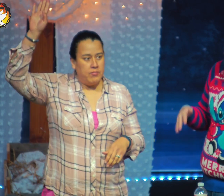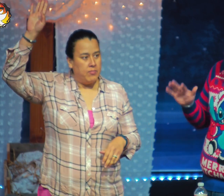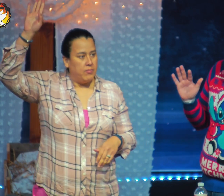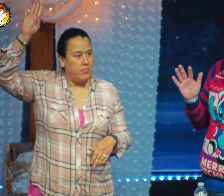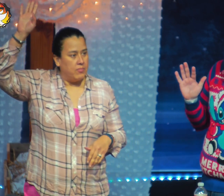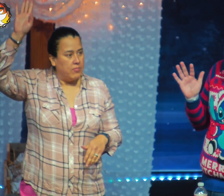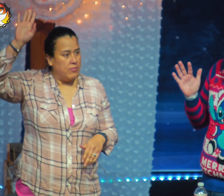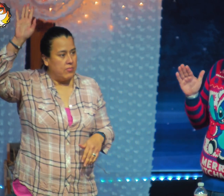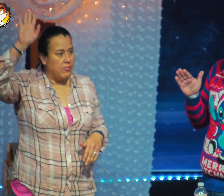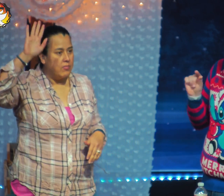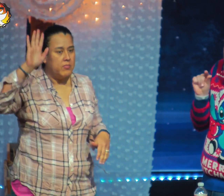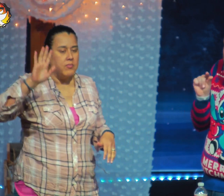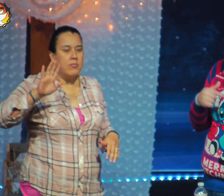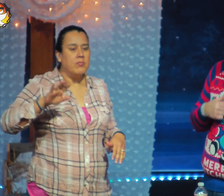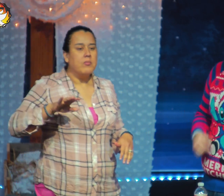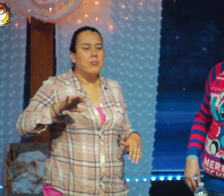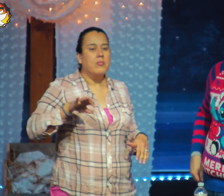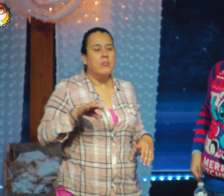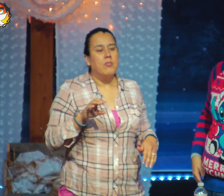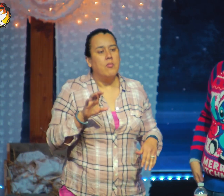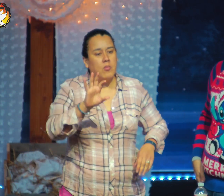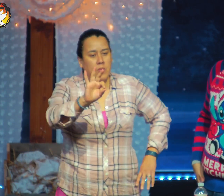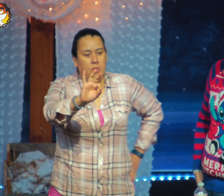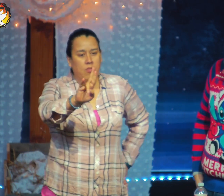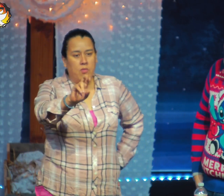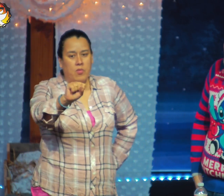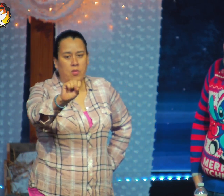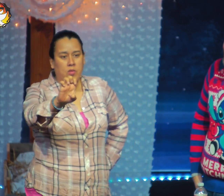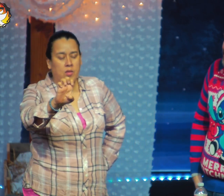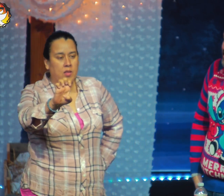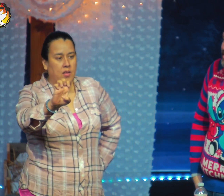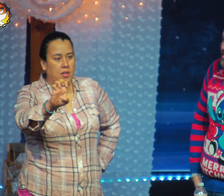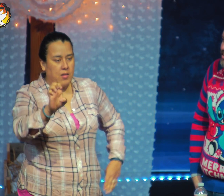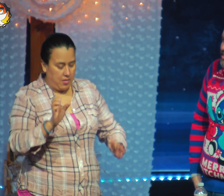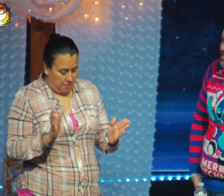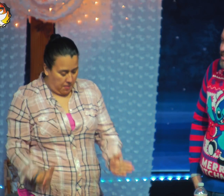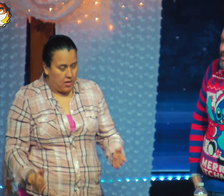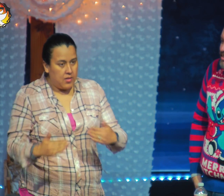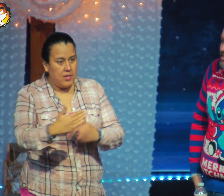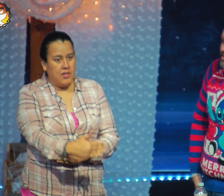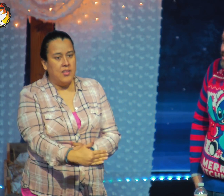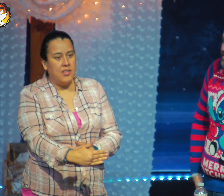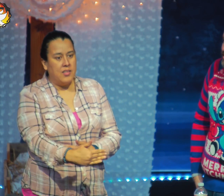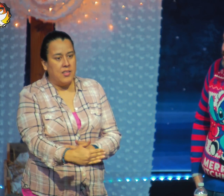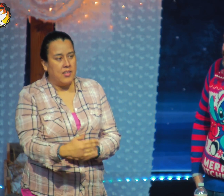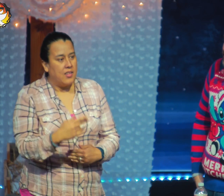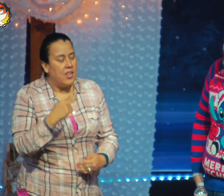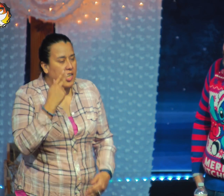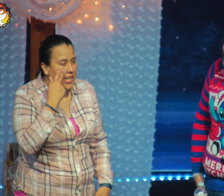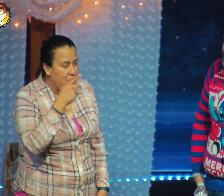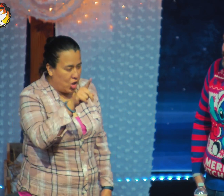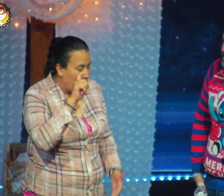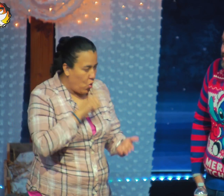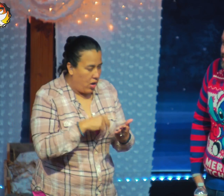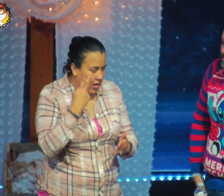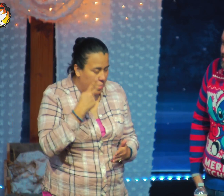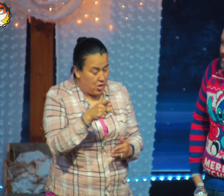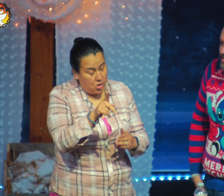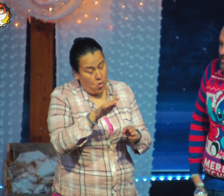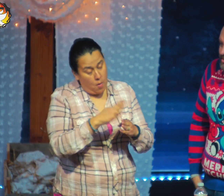you have to get in just right. And years go by, and every year, you build on that, and you learn. And sometimes maybe you haven't done